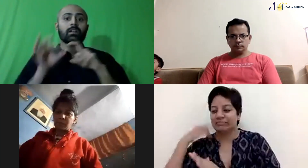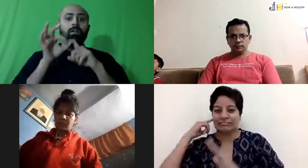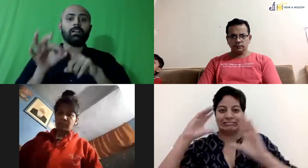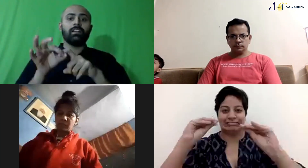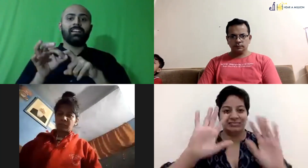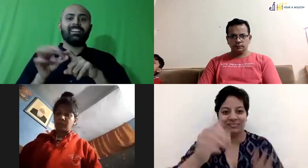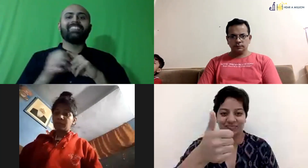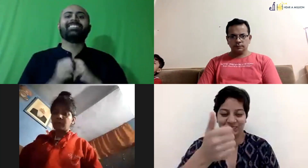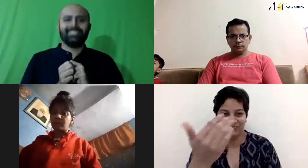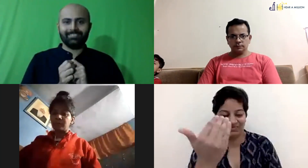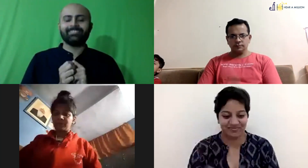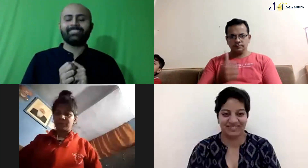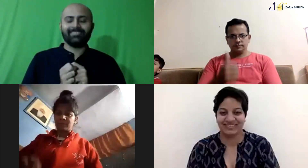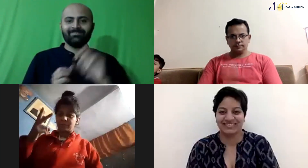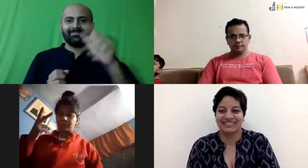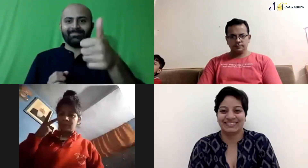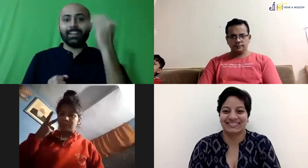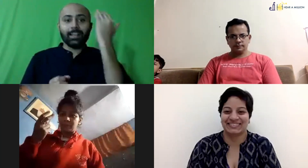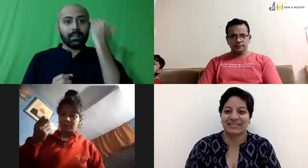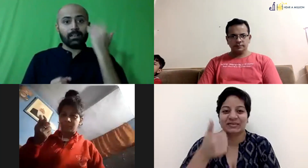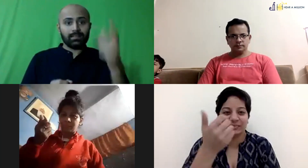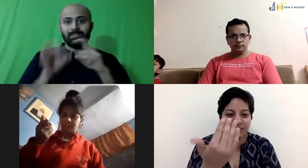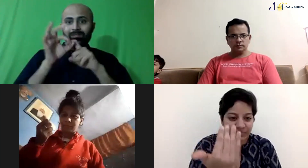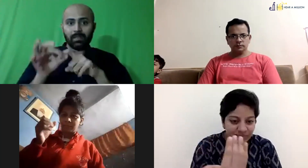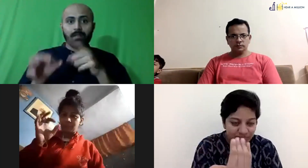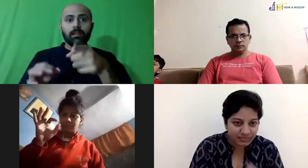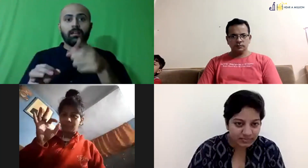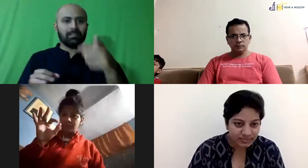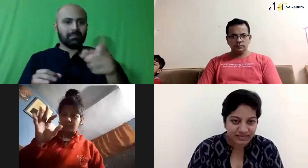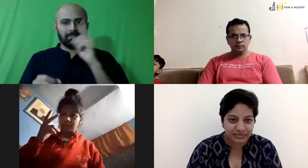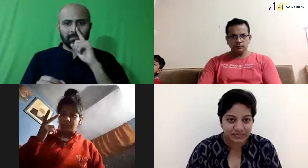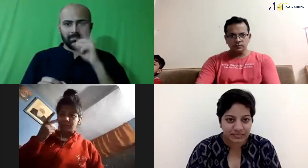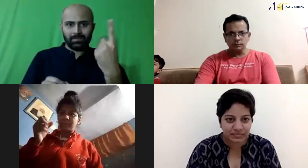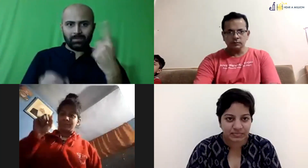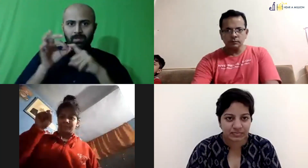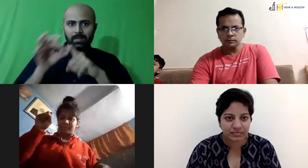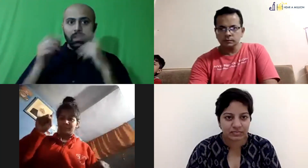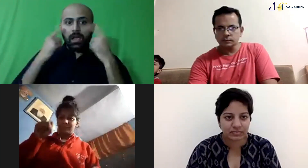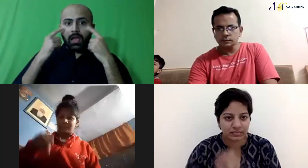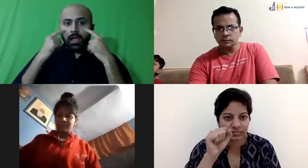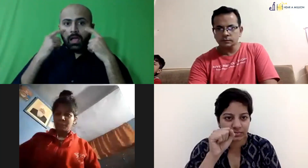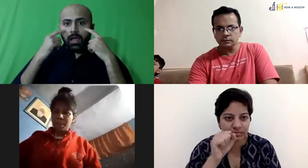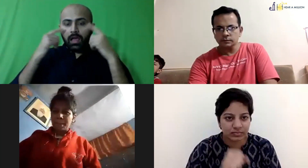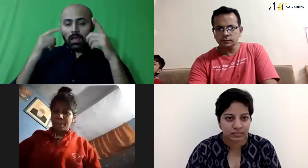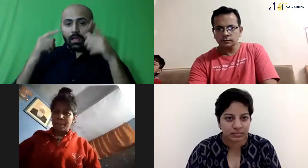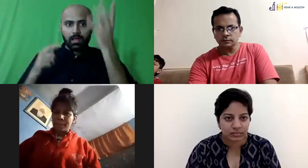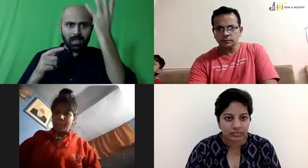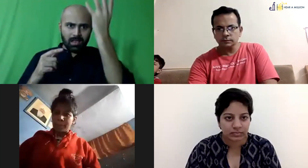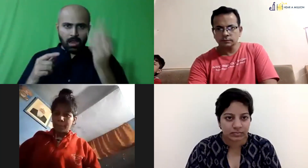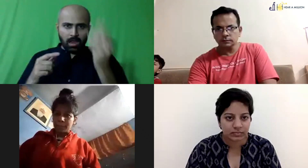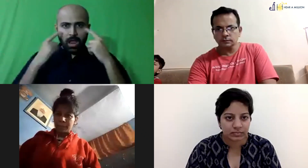Yes, okay. So my son is sleeping. I was just wanted to turn off the audio. So yes,